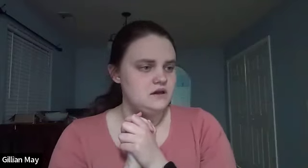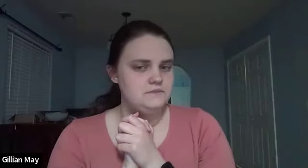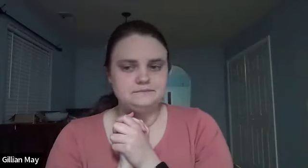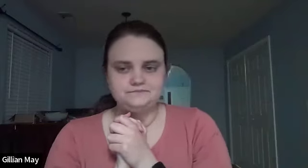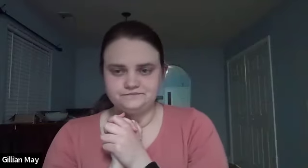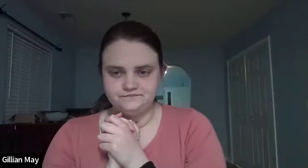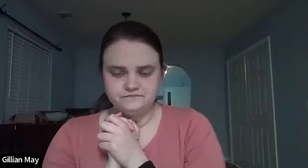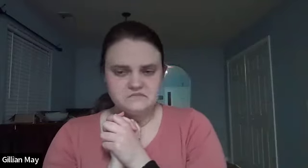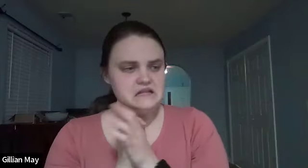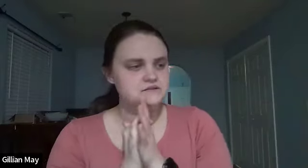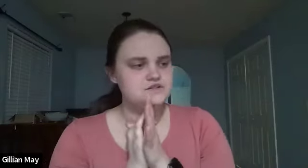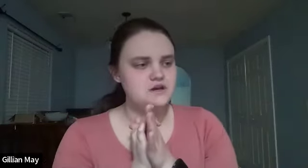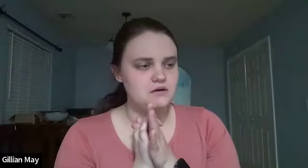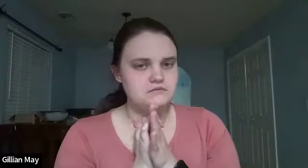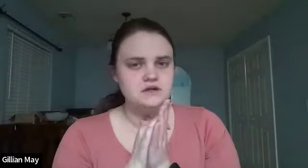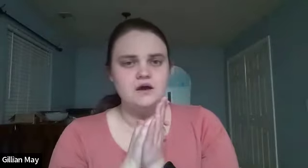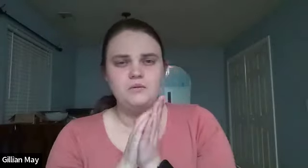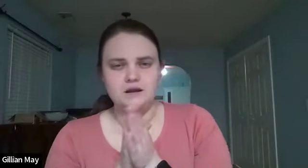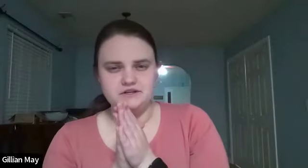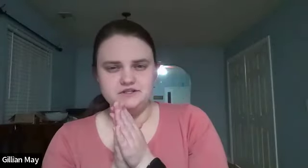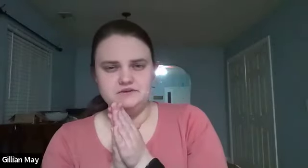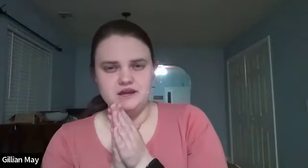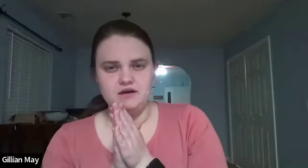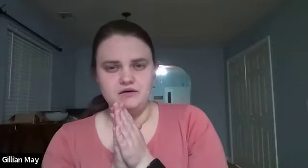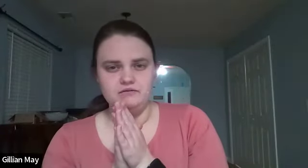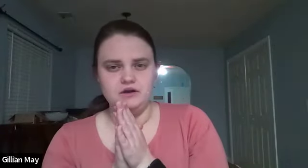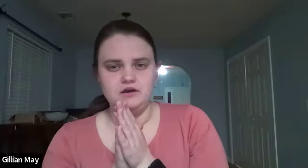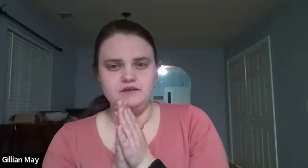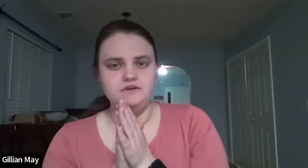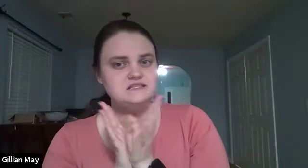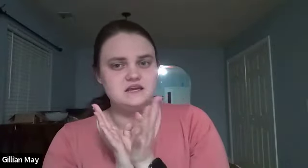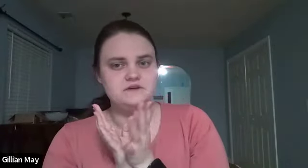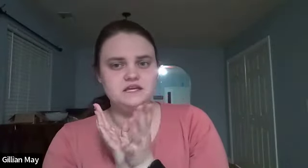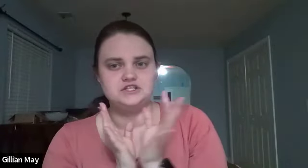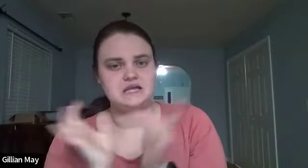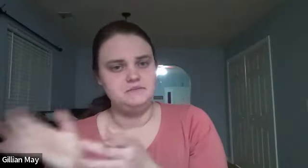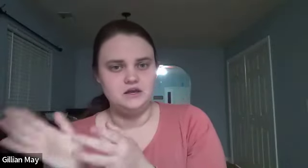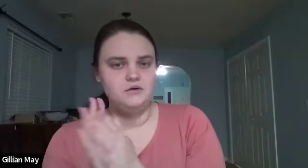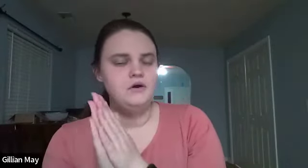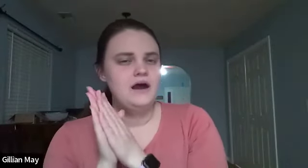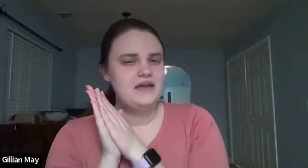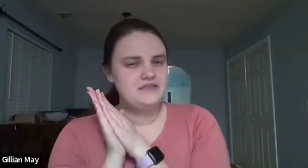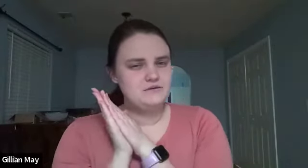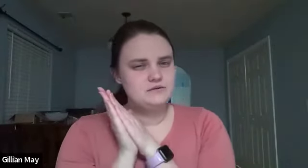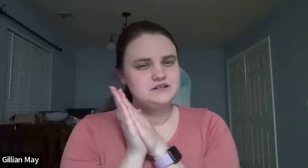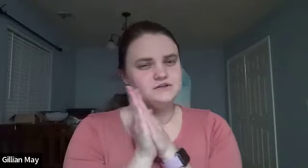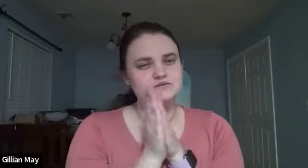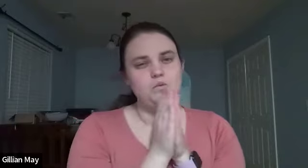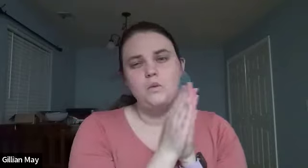Okay. So what I'm going to do now, if you guys think of any, just let me know. I think what we're going to do is